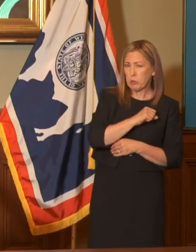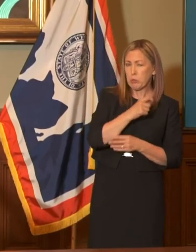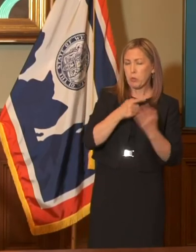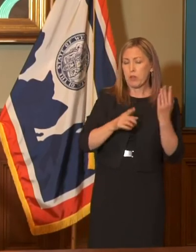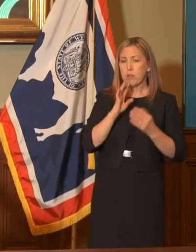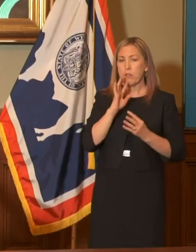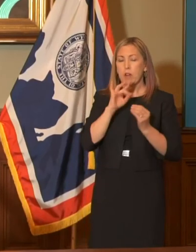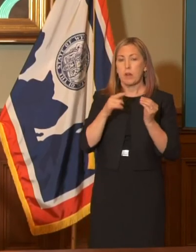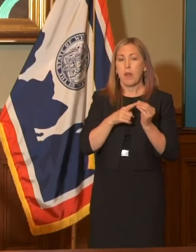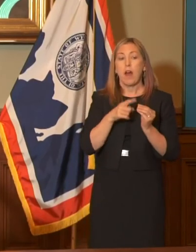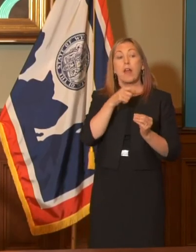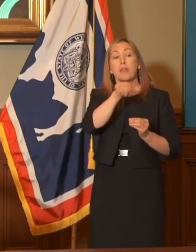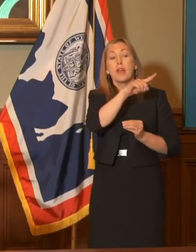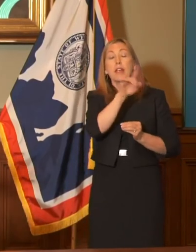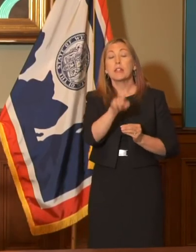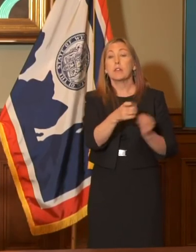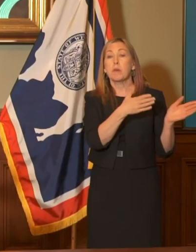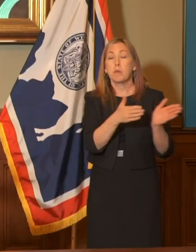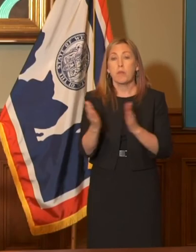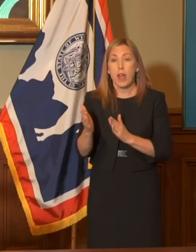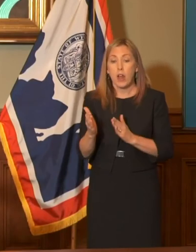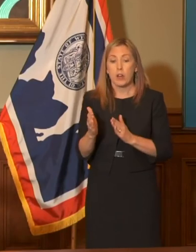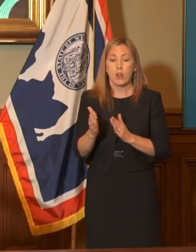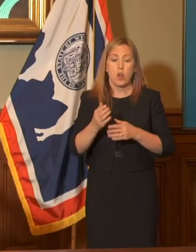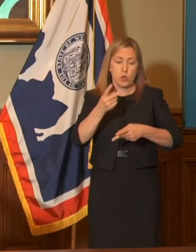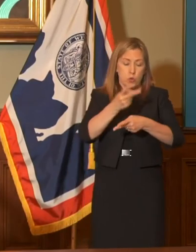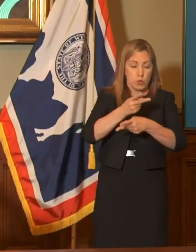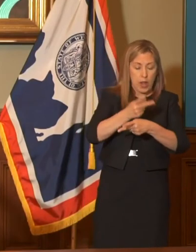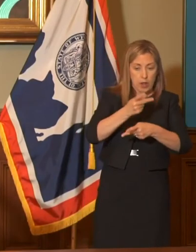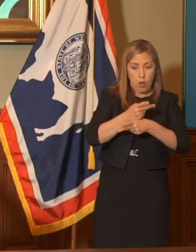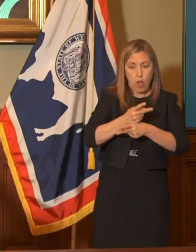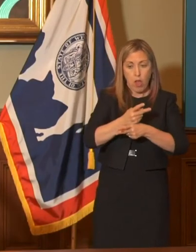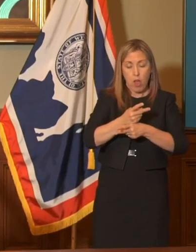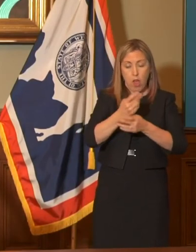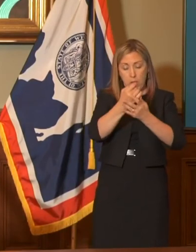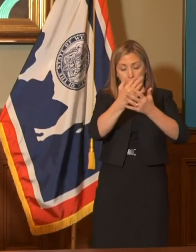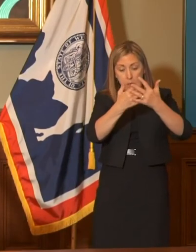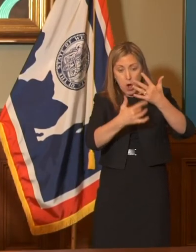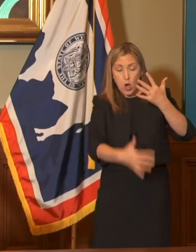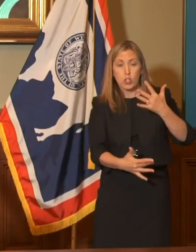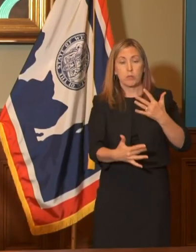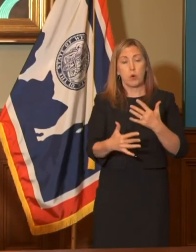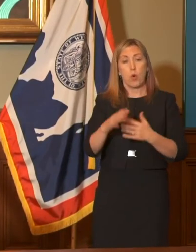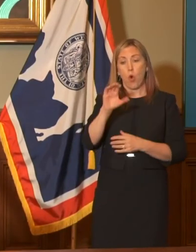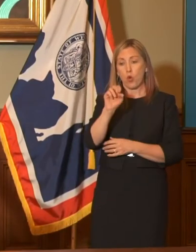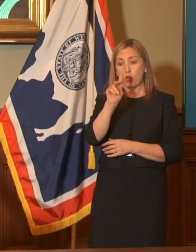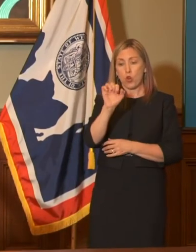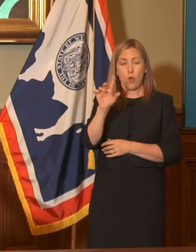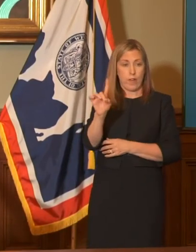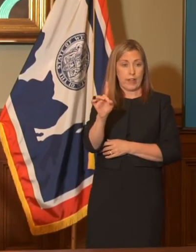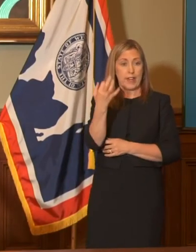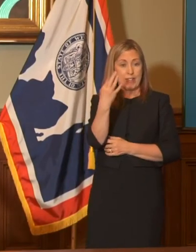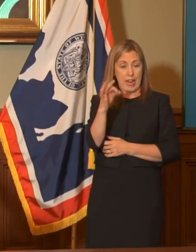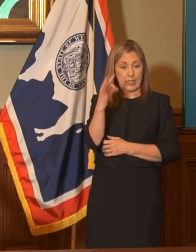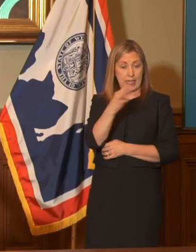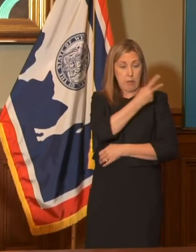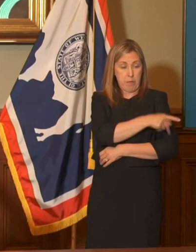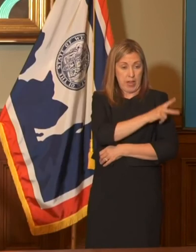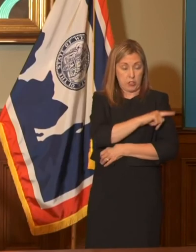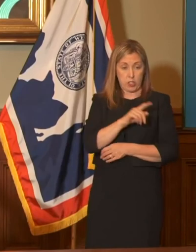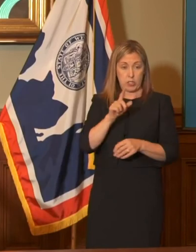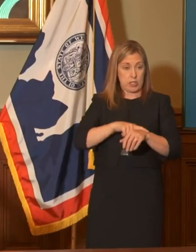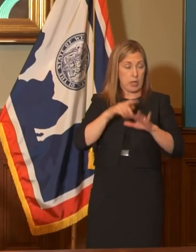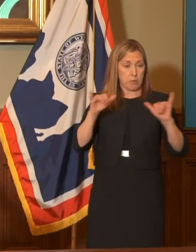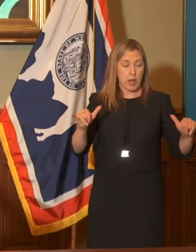be prepared to be able to take or handle multiple COVID-19 patients at once. You know, do they have